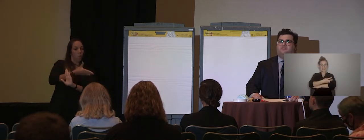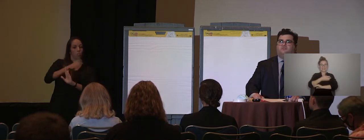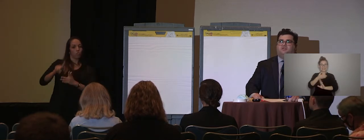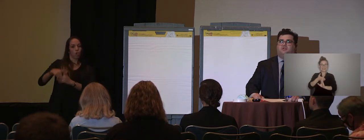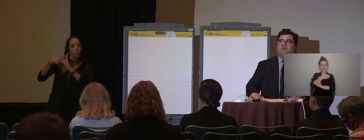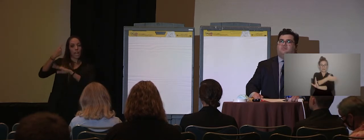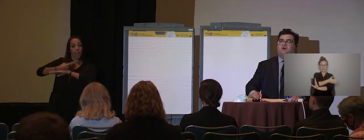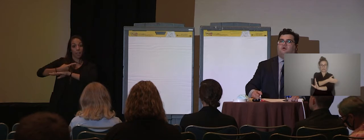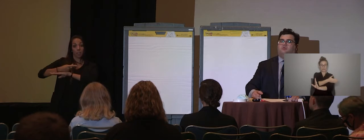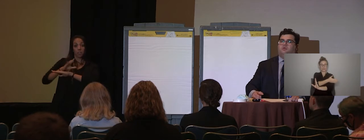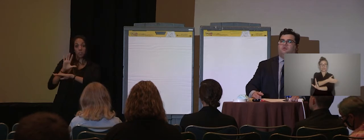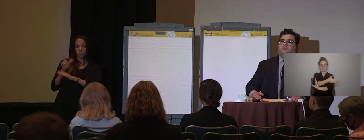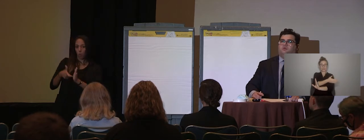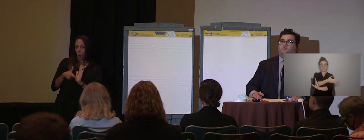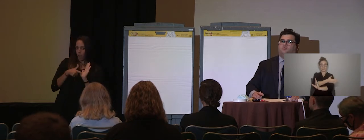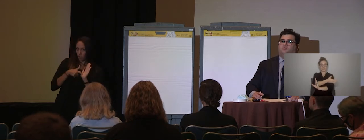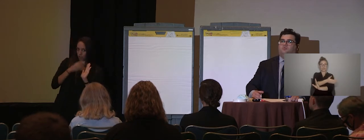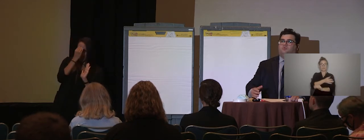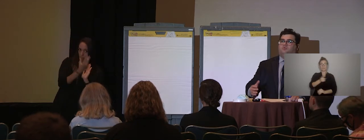you're going to appear, and they'll